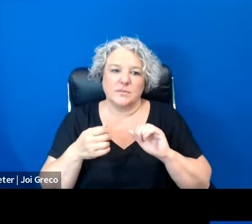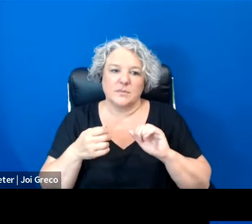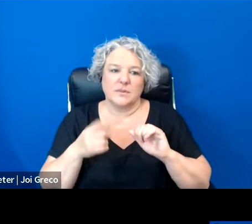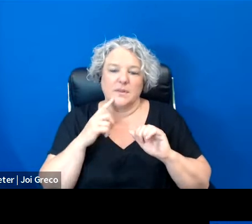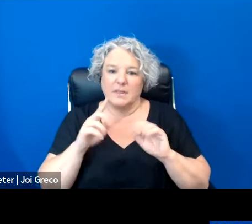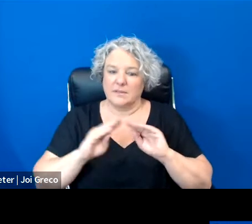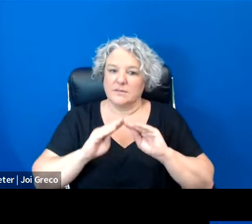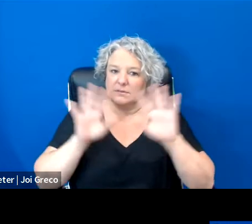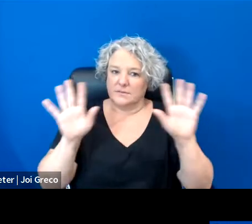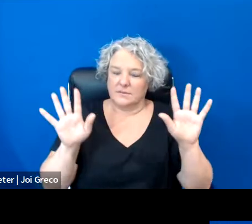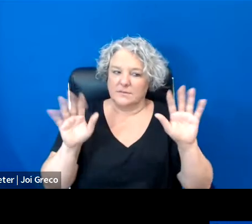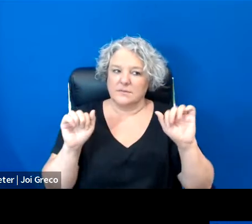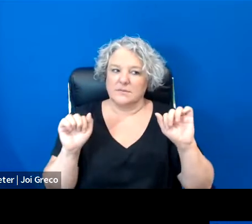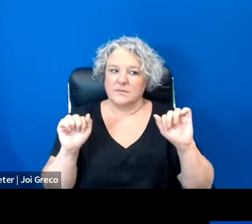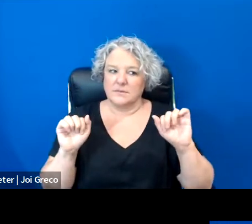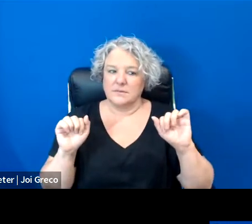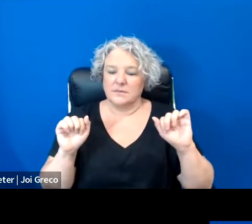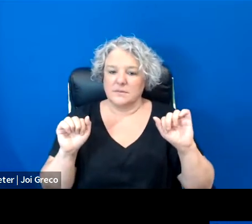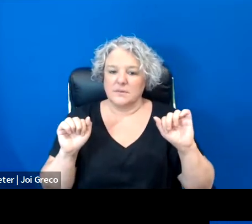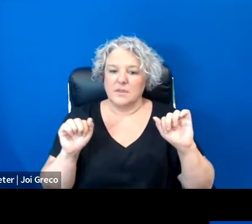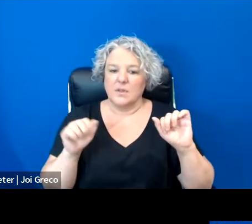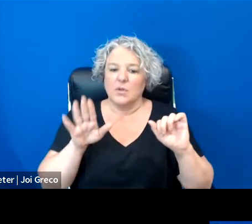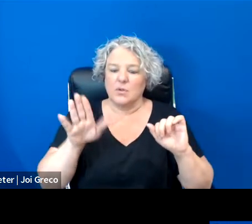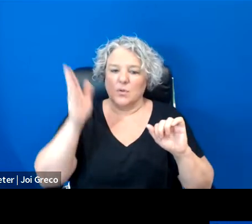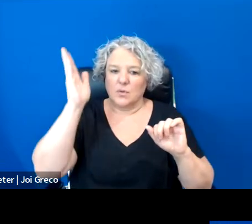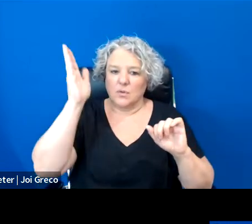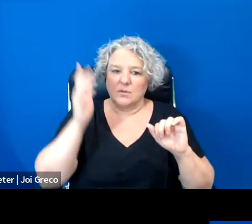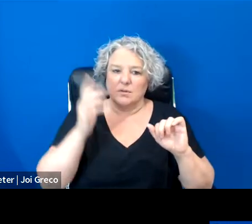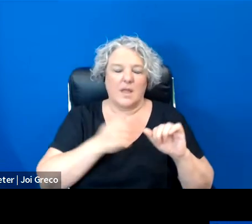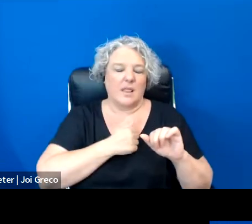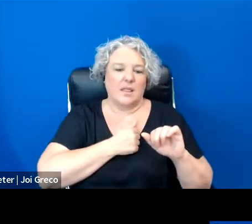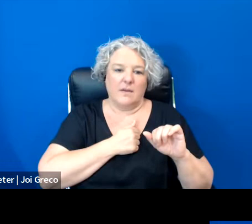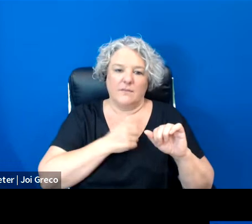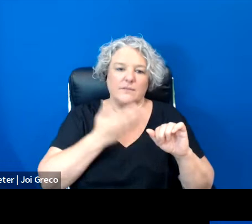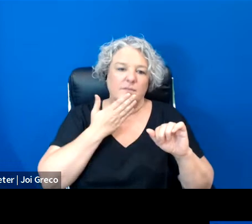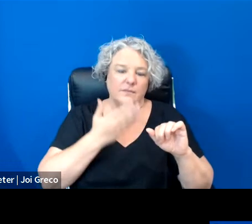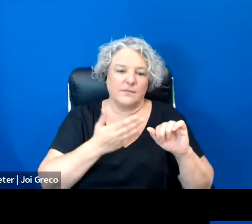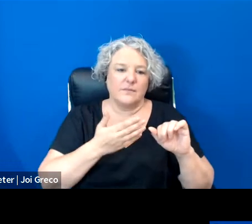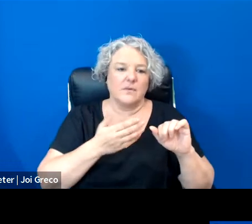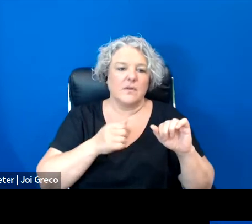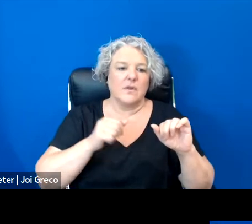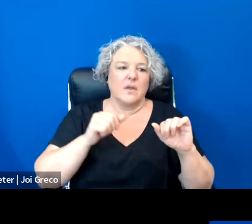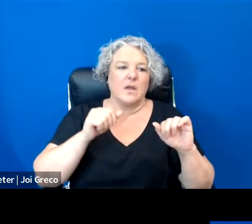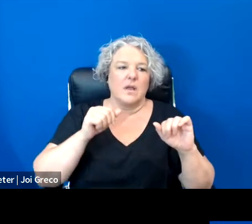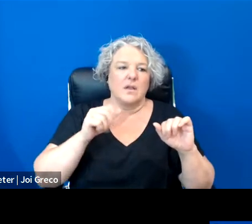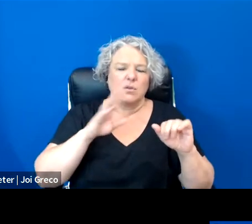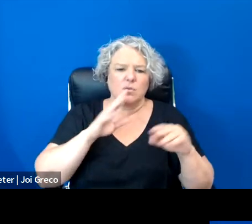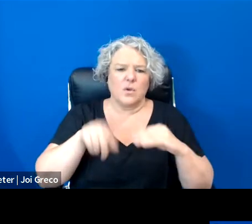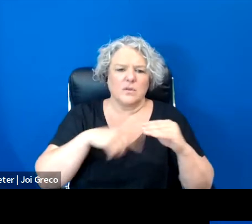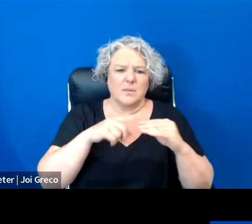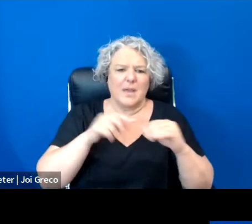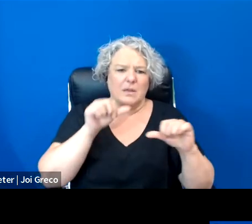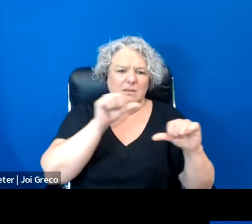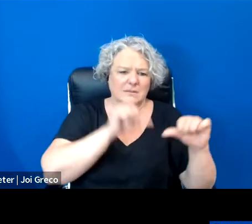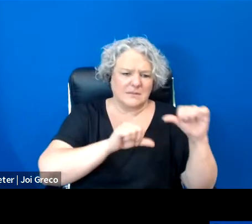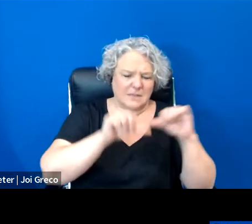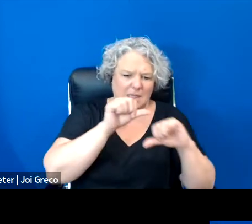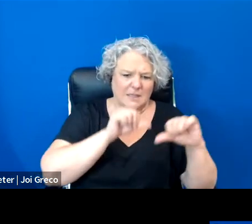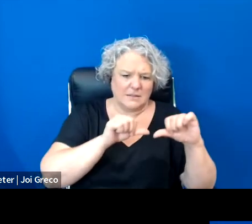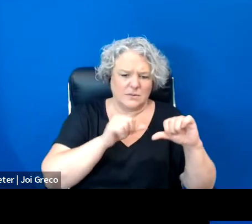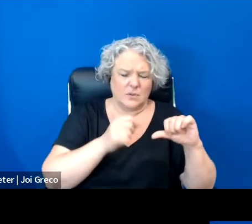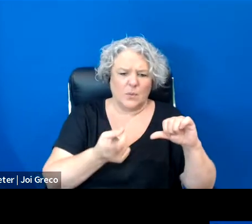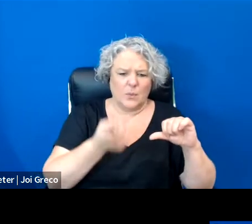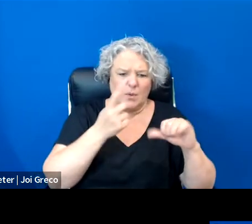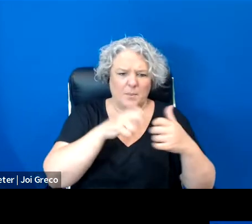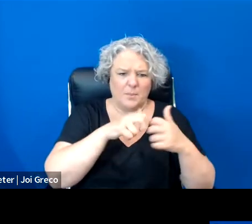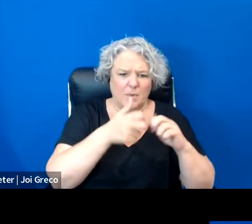clear. And in your talk, which I absolutely loved, you spoke about science, and one of the issues